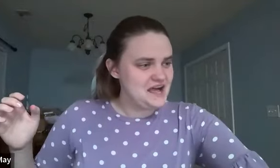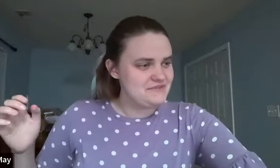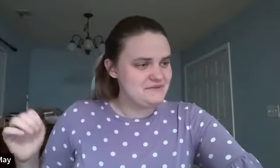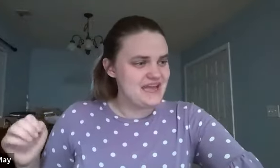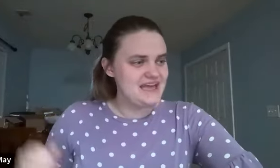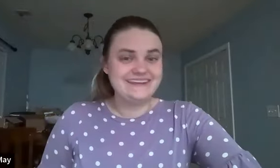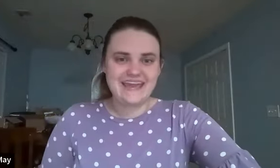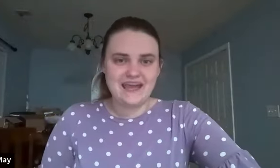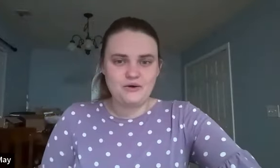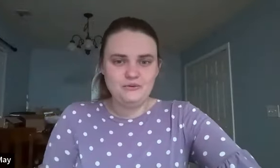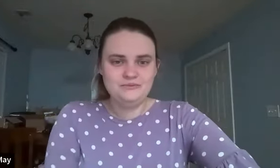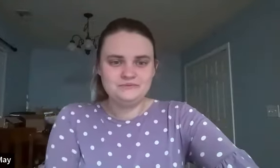Then we had cow.